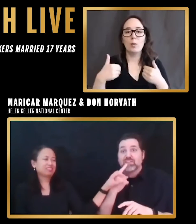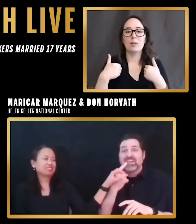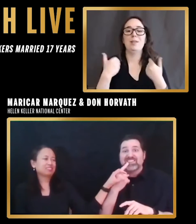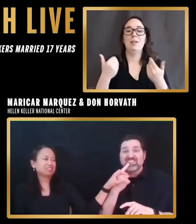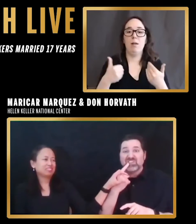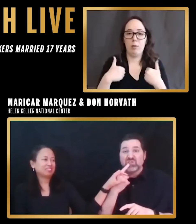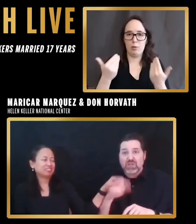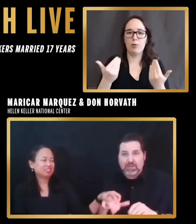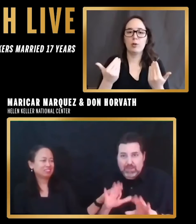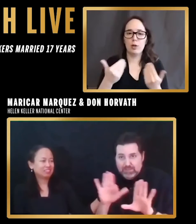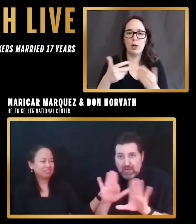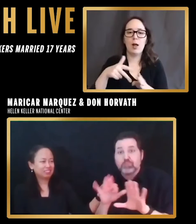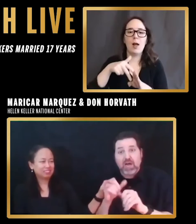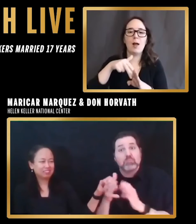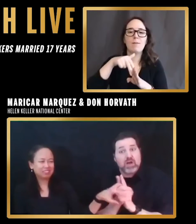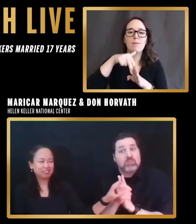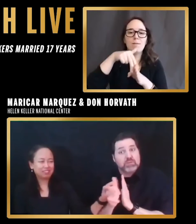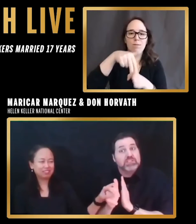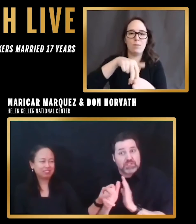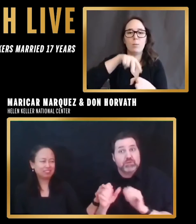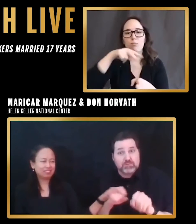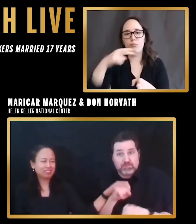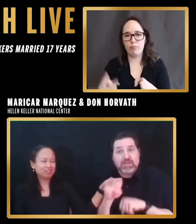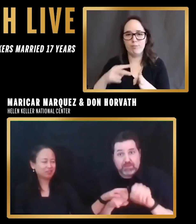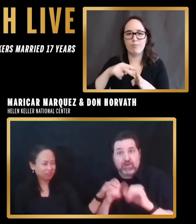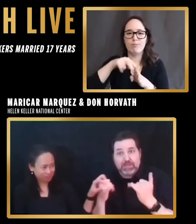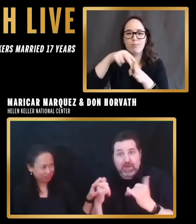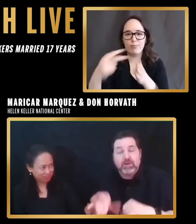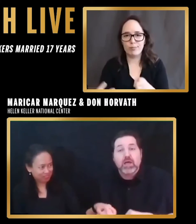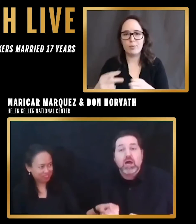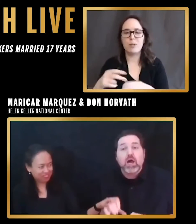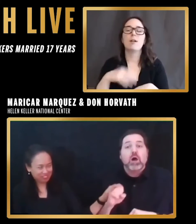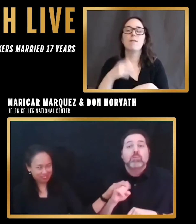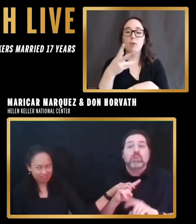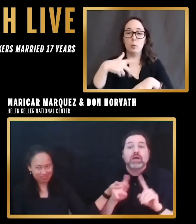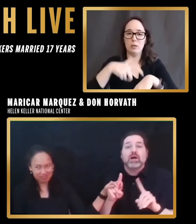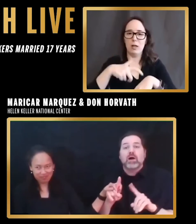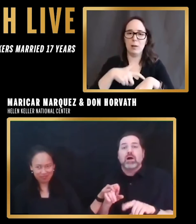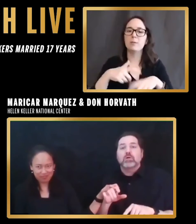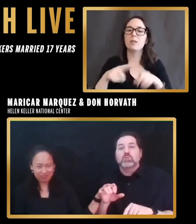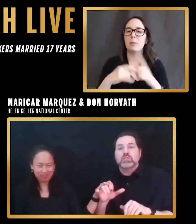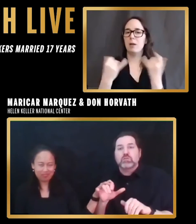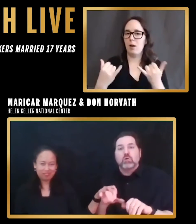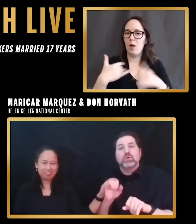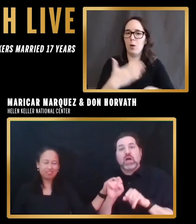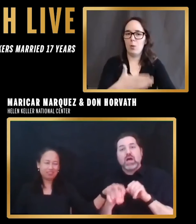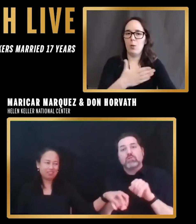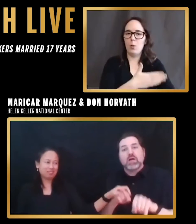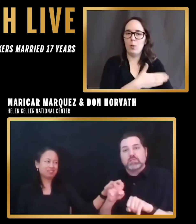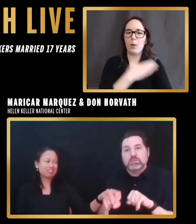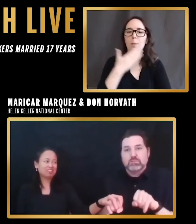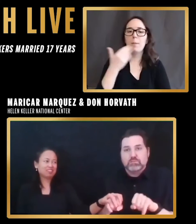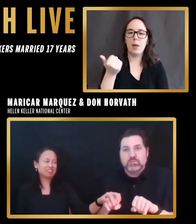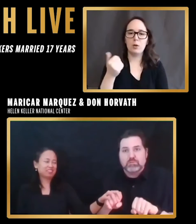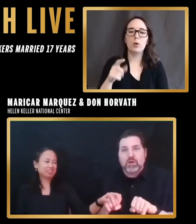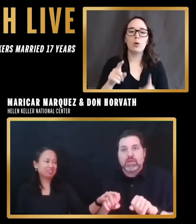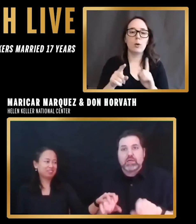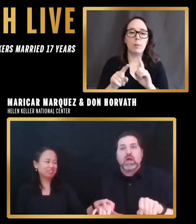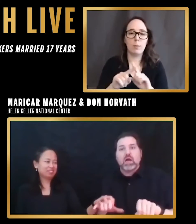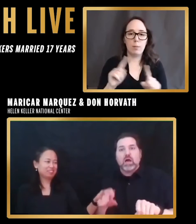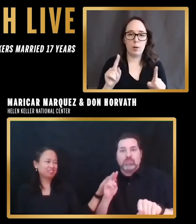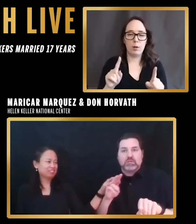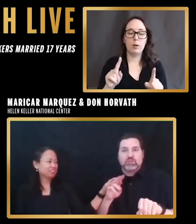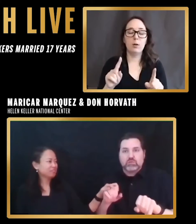times. That's how this tooth got knocked out. But I'm pretty skilled at biking right now. But what do you call it? When I ride the